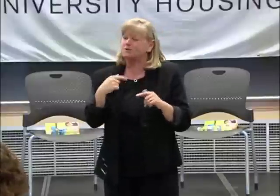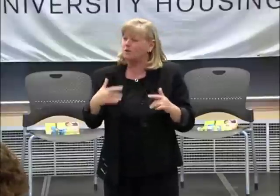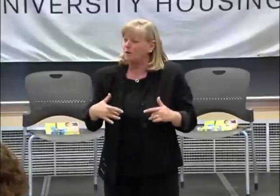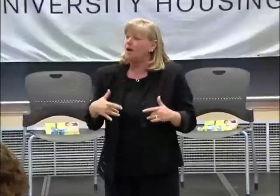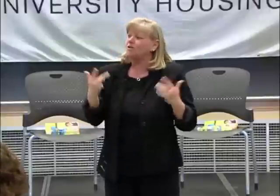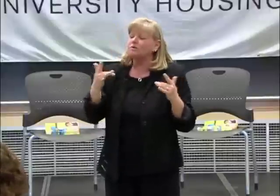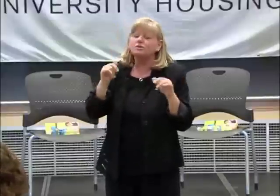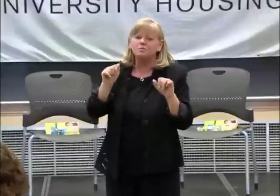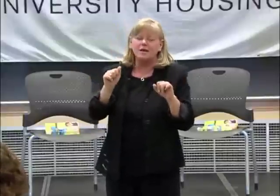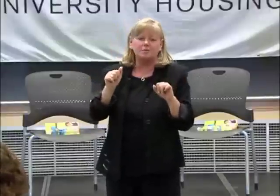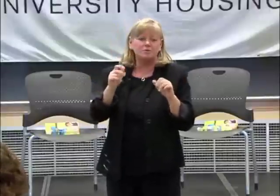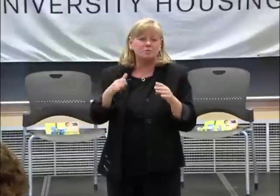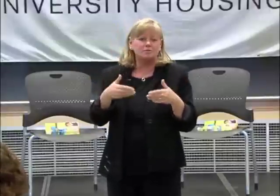so thrilled to be able to